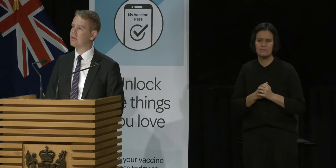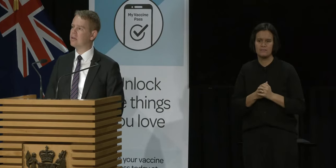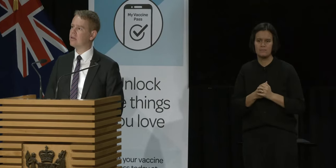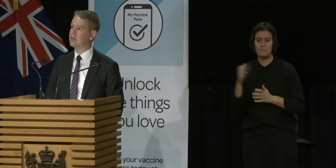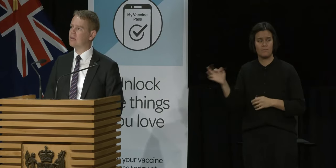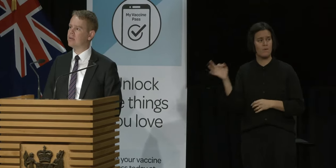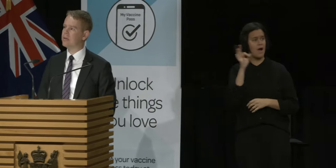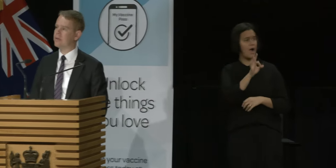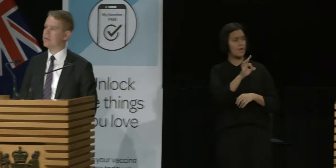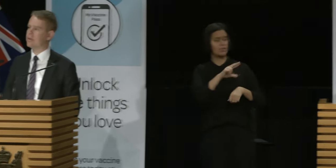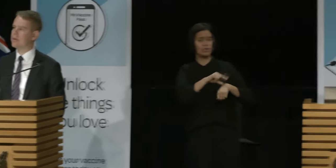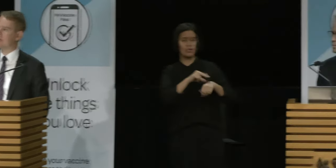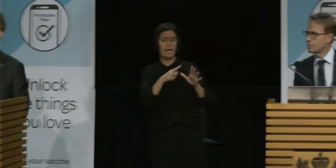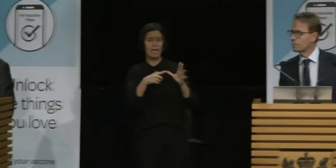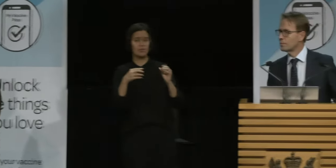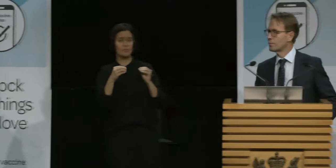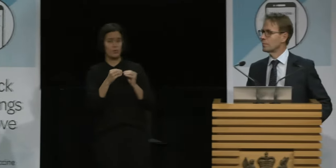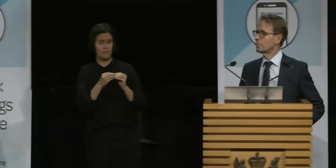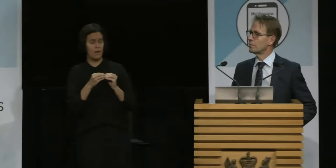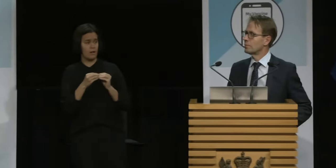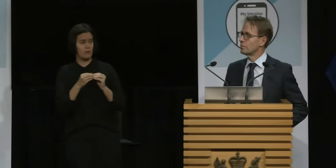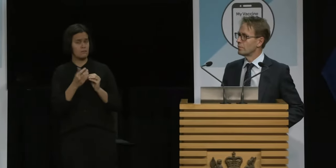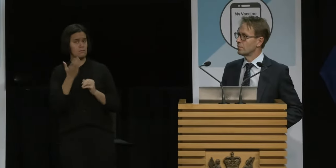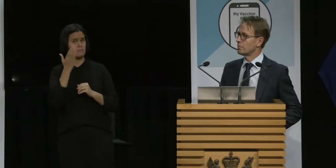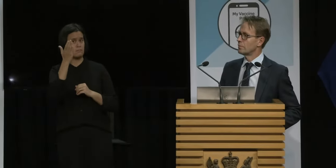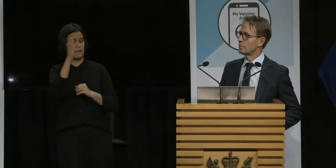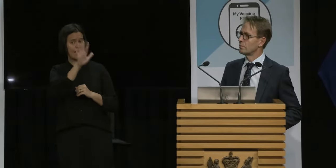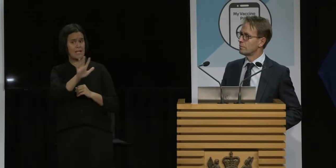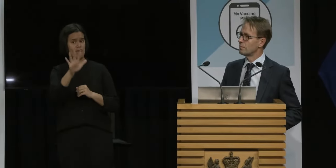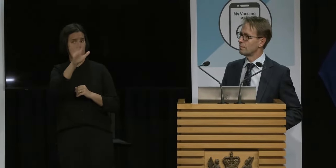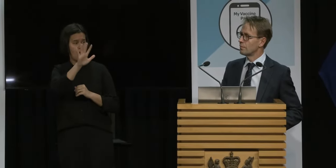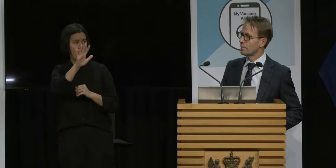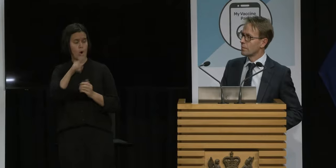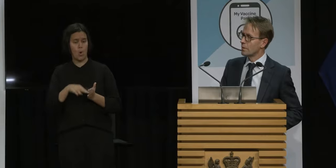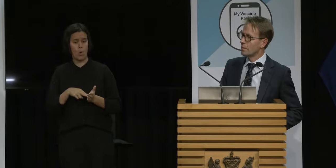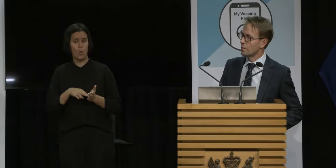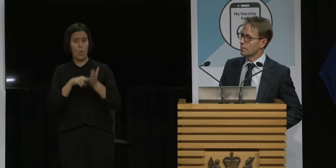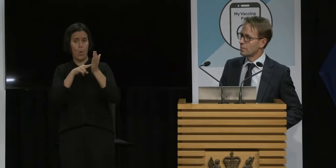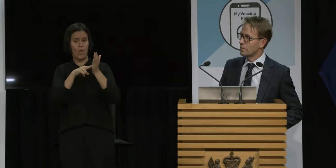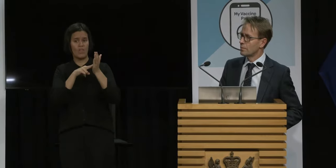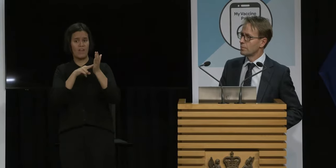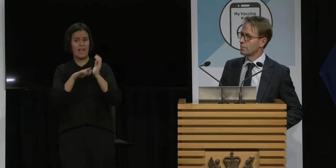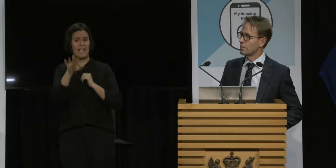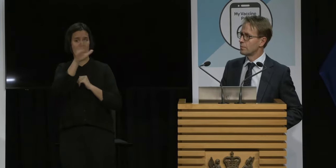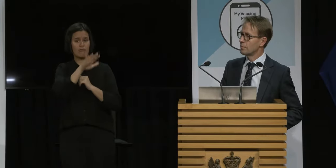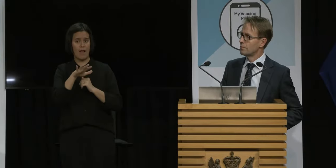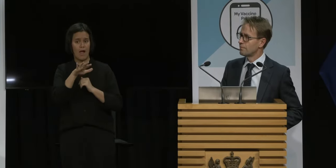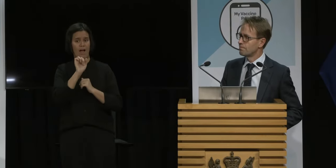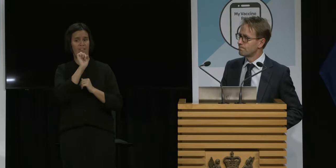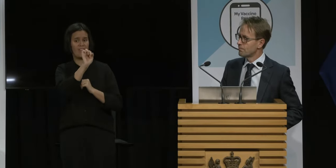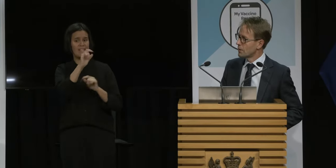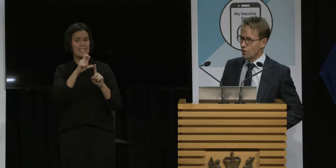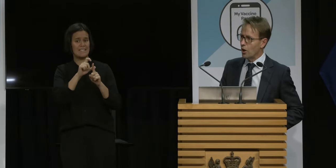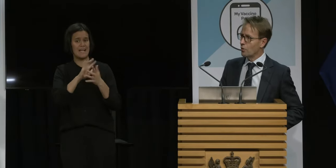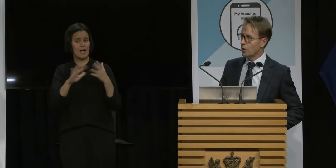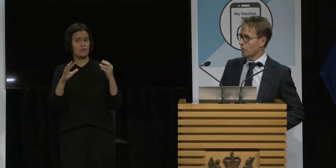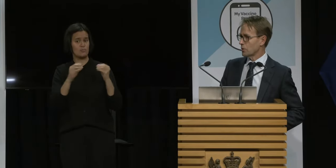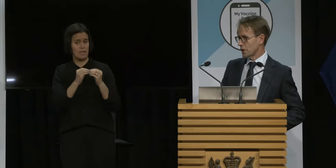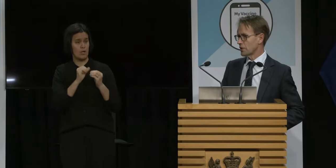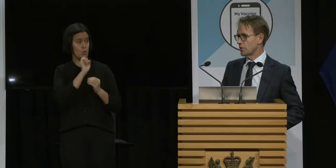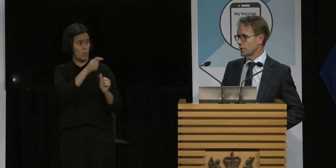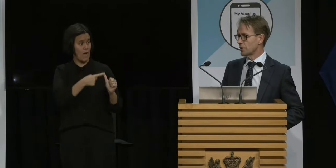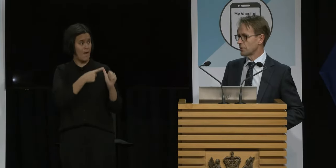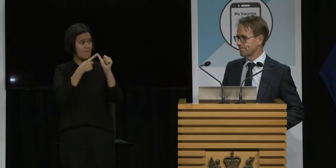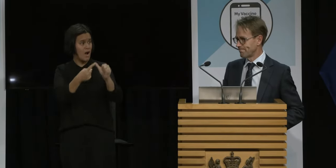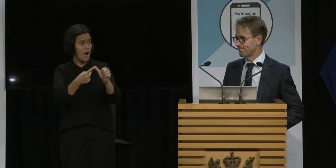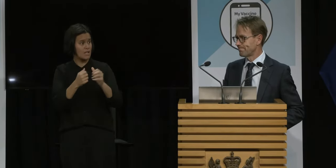Was advice sought personally from you at all? Did you provide any intel to the Northland District Health Board around whether any event should actually go on up there? No, I